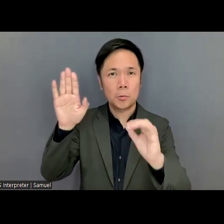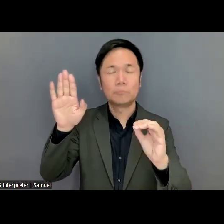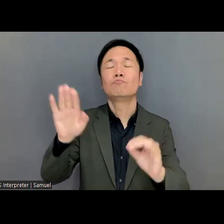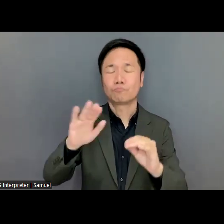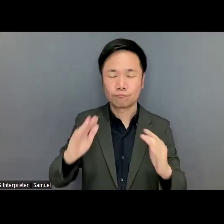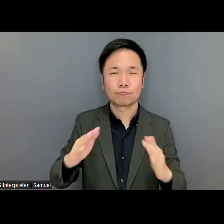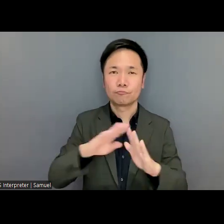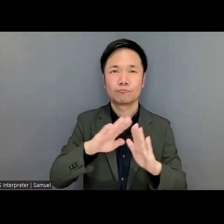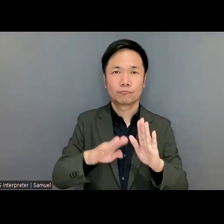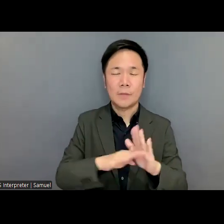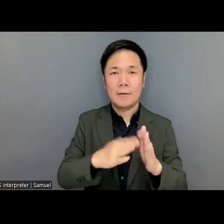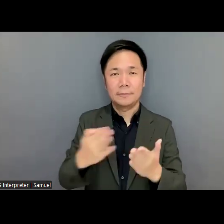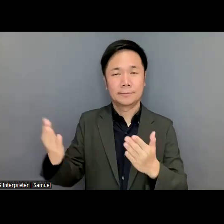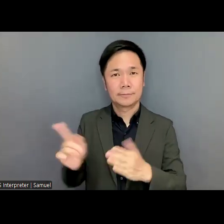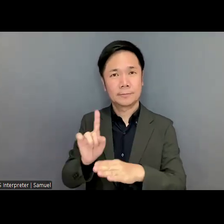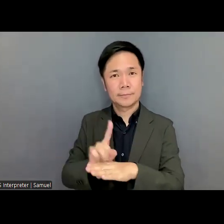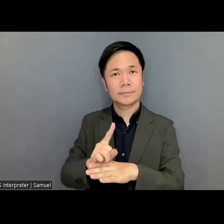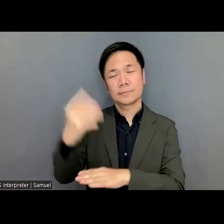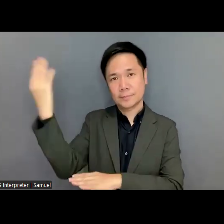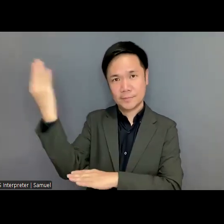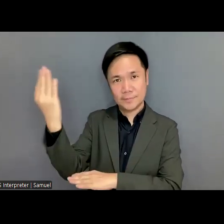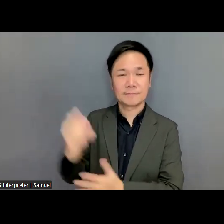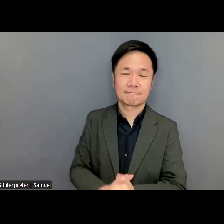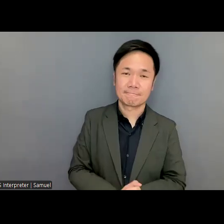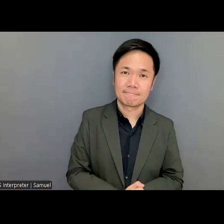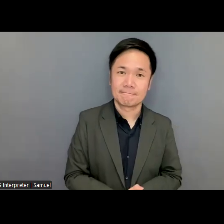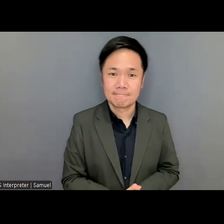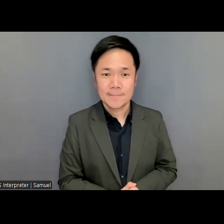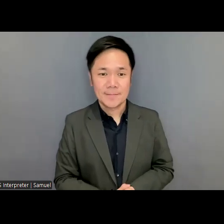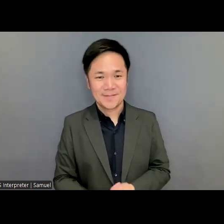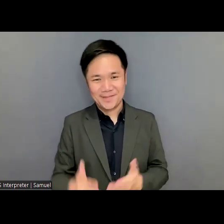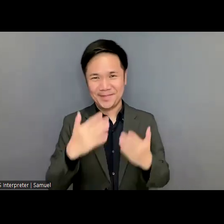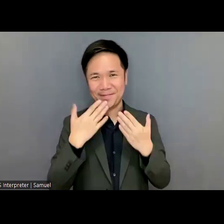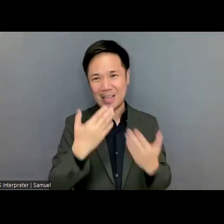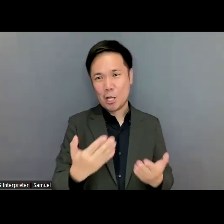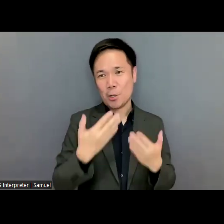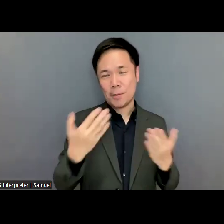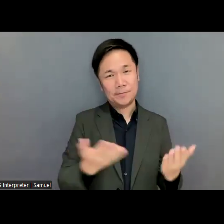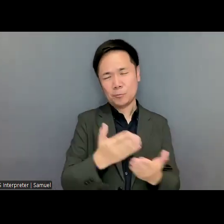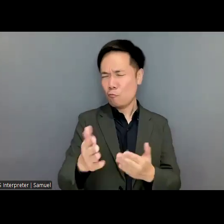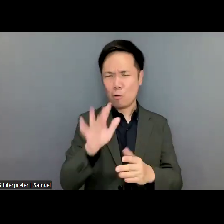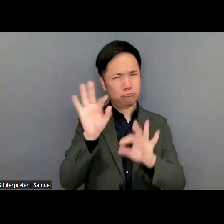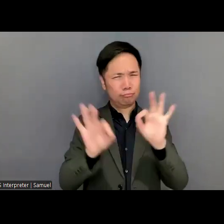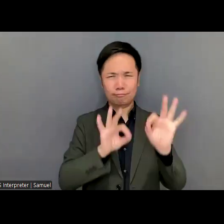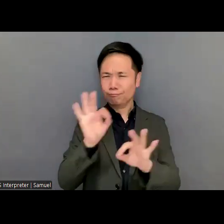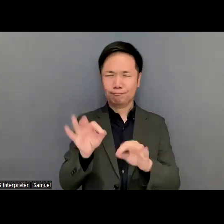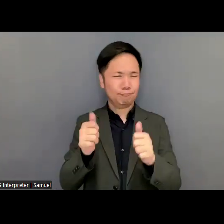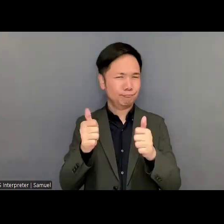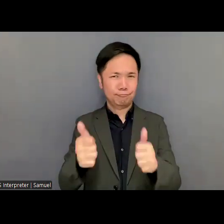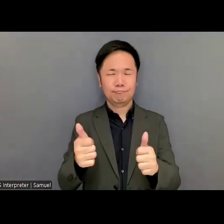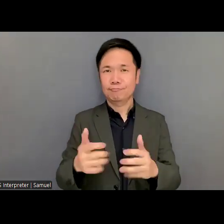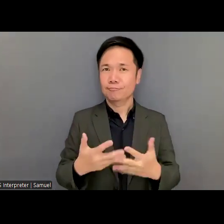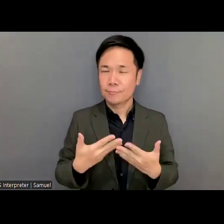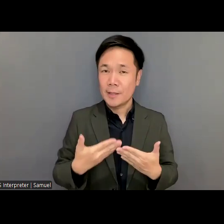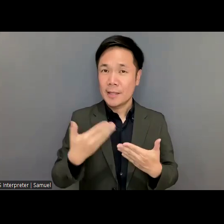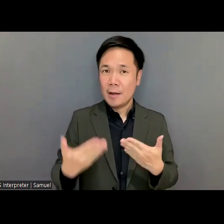the next speaker. Okay, thank you so much. Thank you so much for all of you for your questions. And now we are